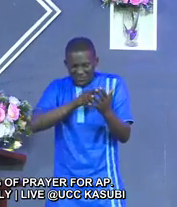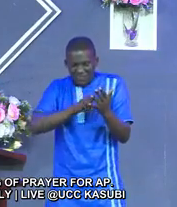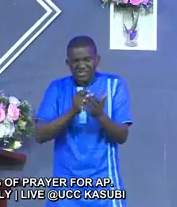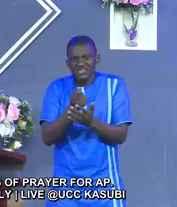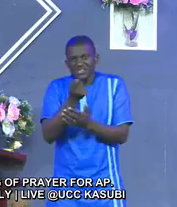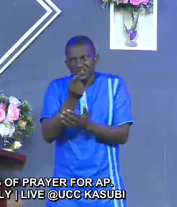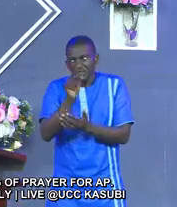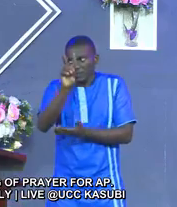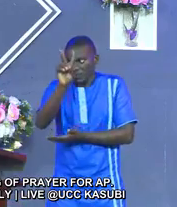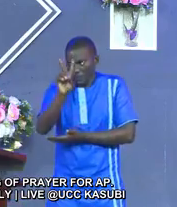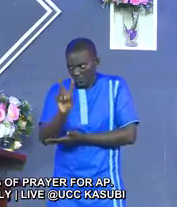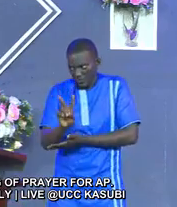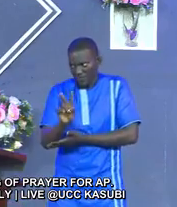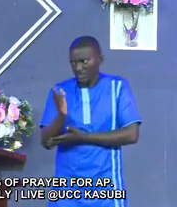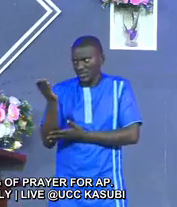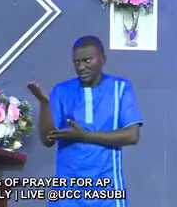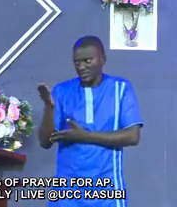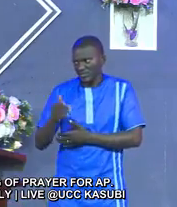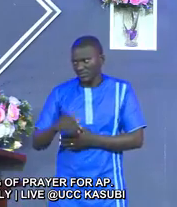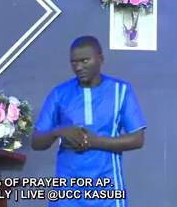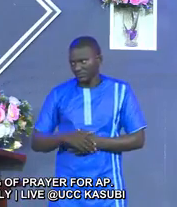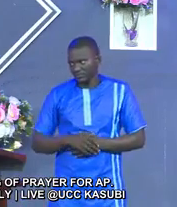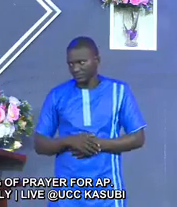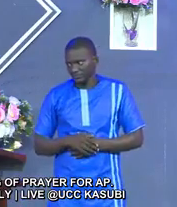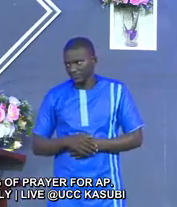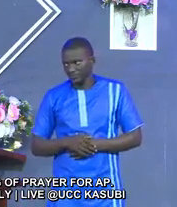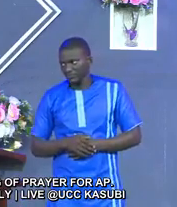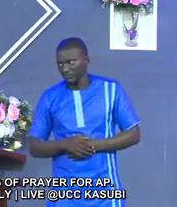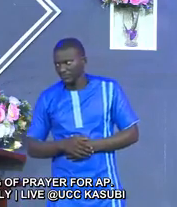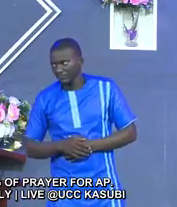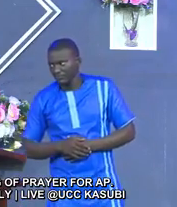few lines in this portion of text. Amen.